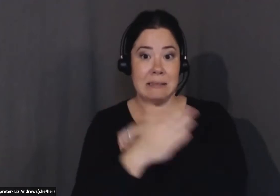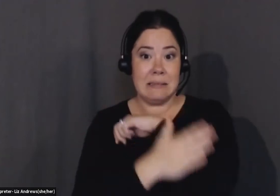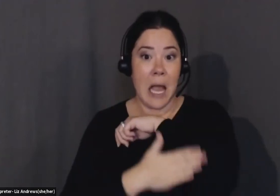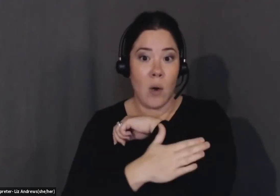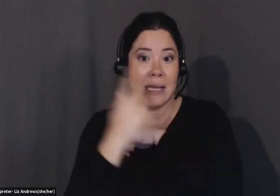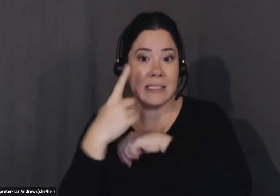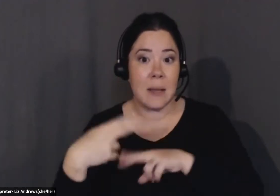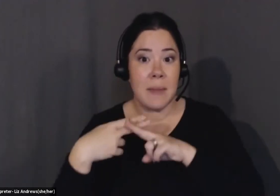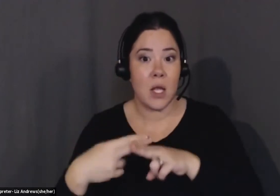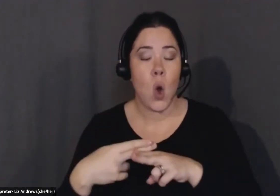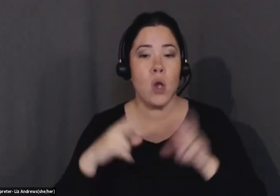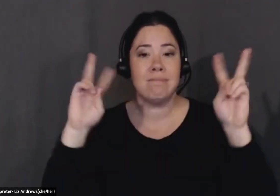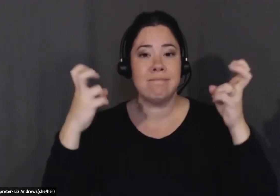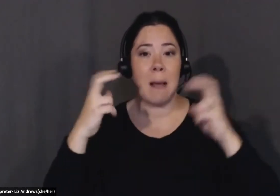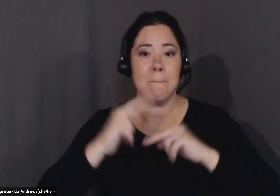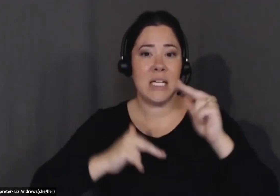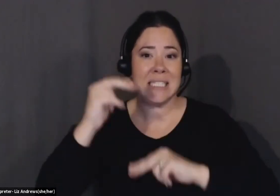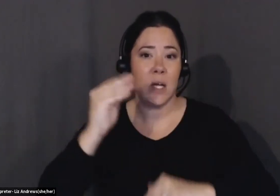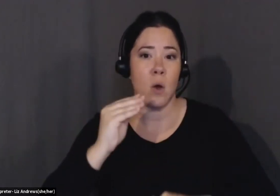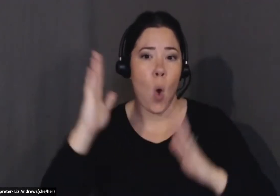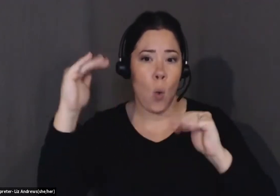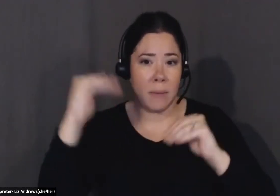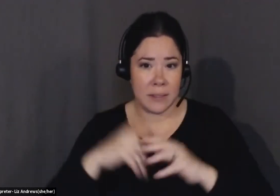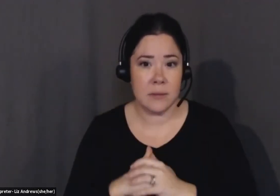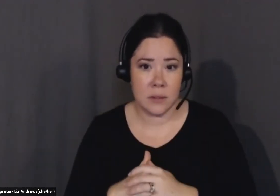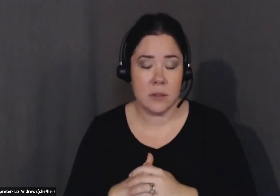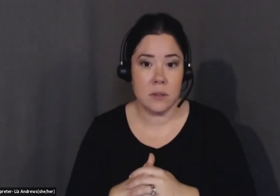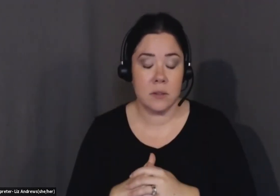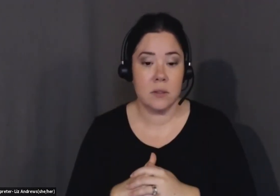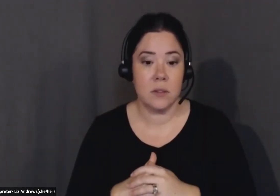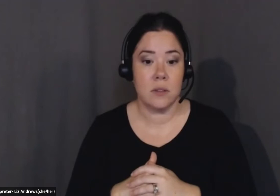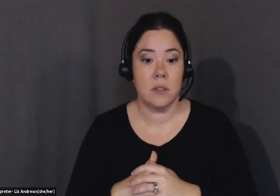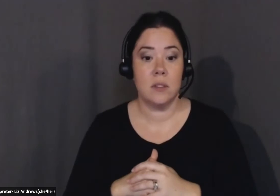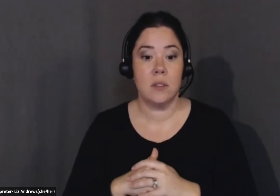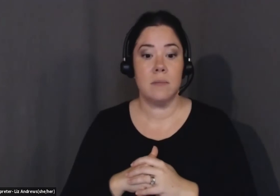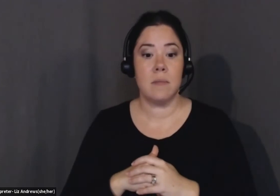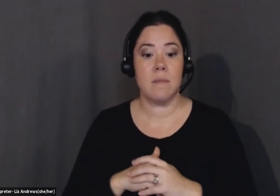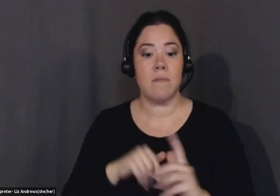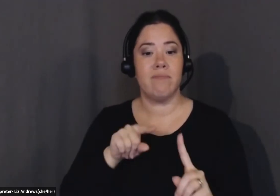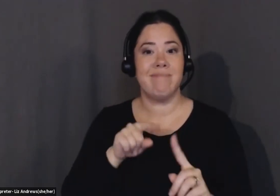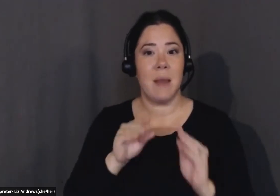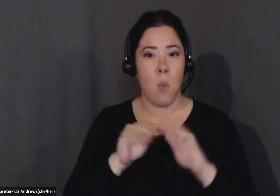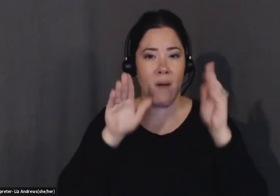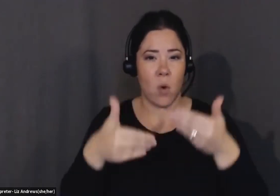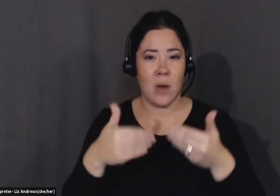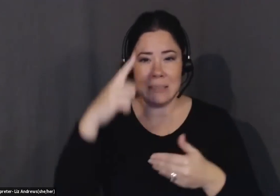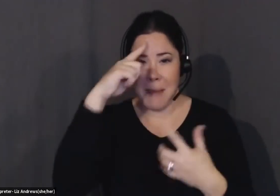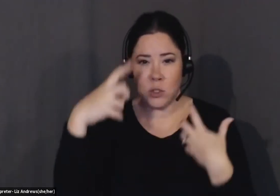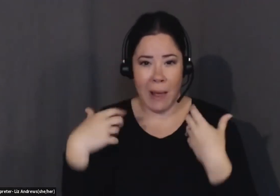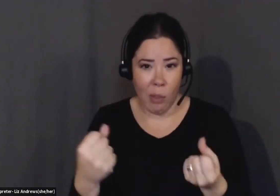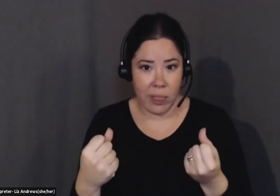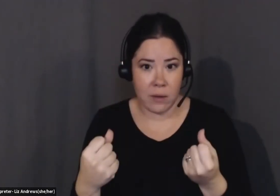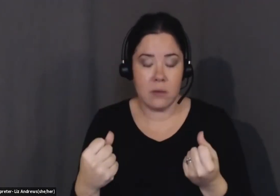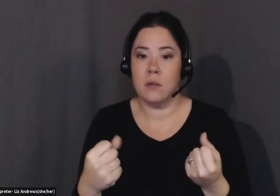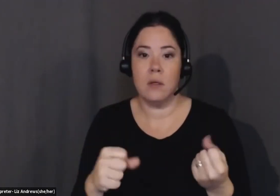called Building Hope. And it has more to do with mental health, but that